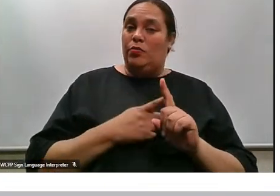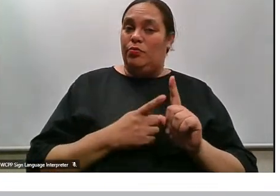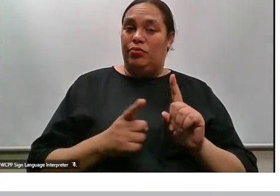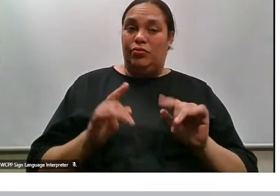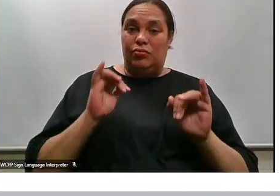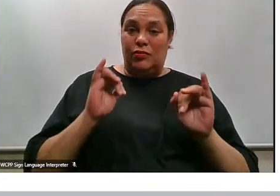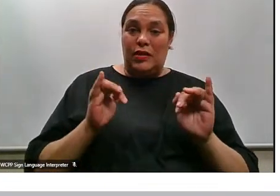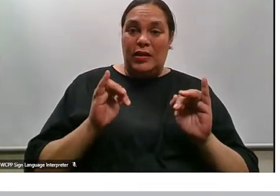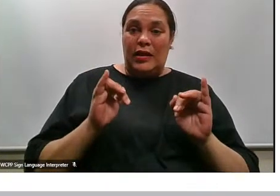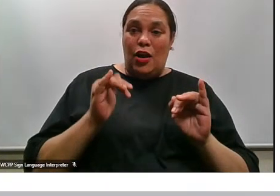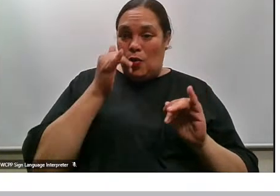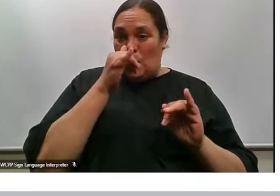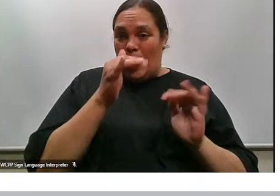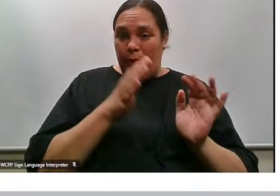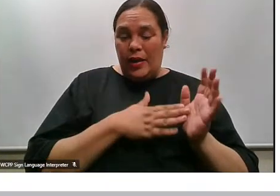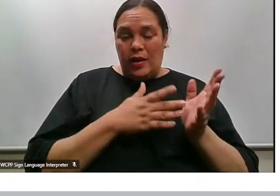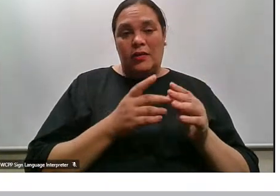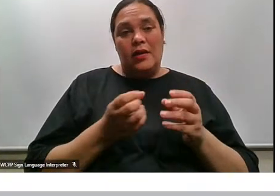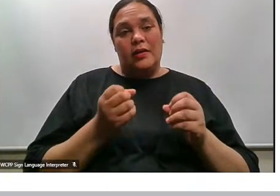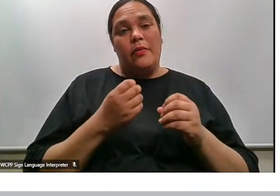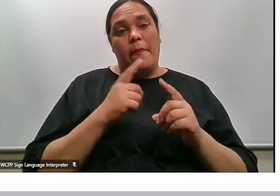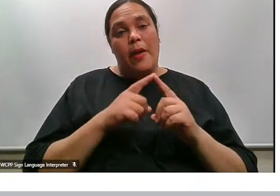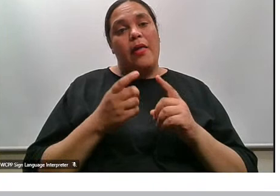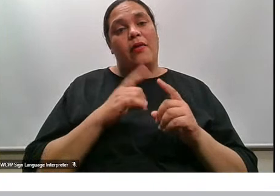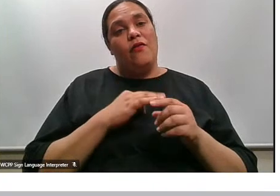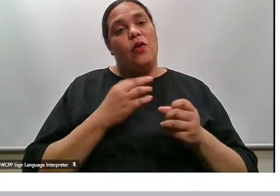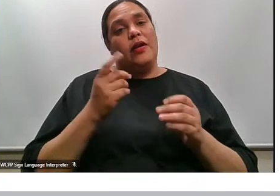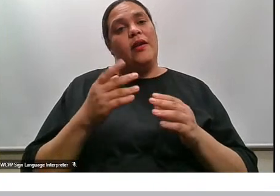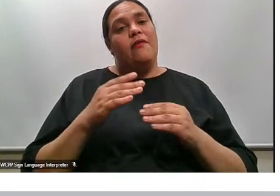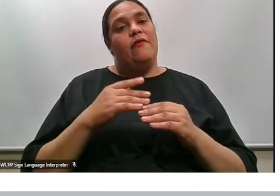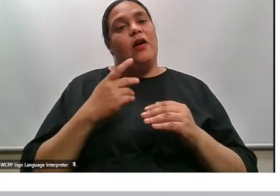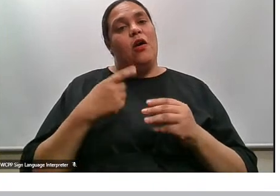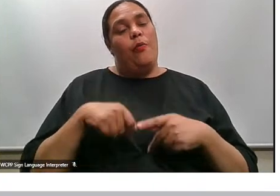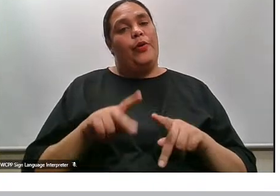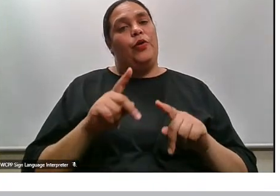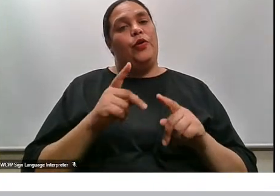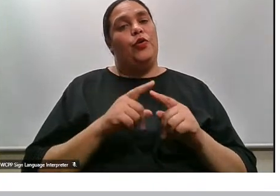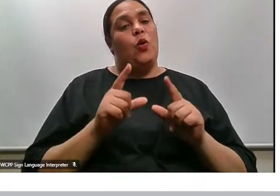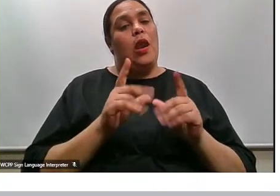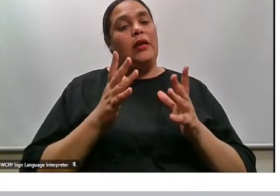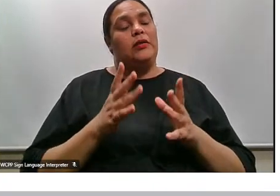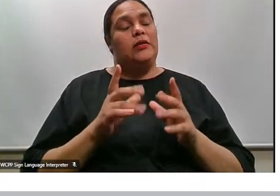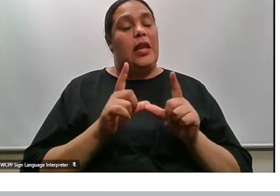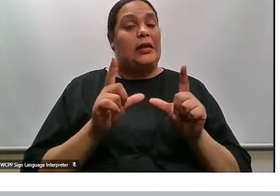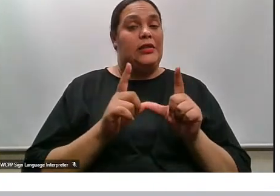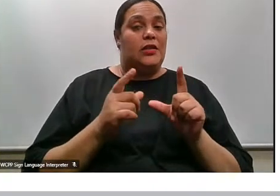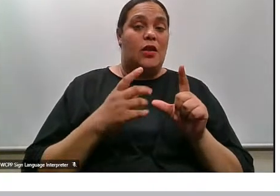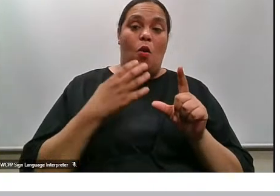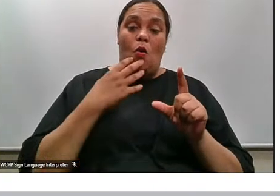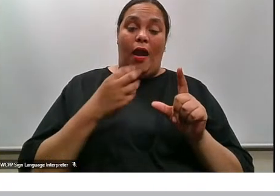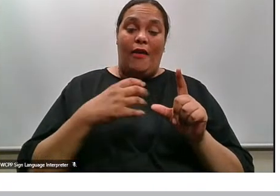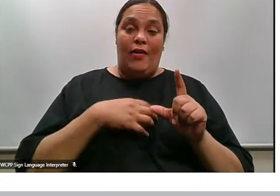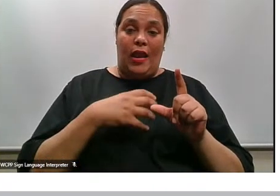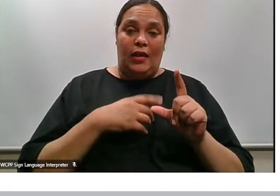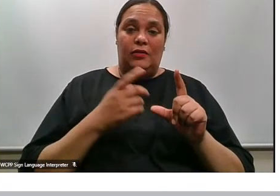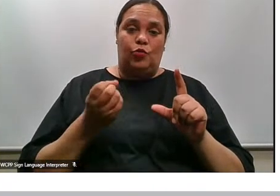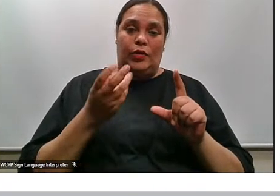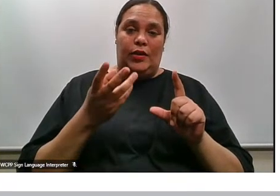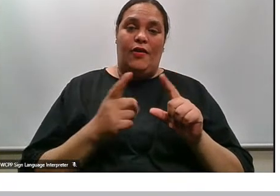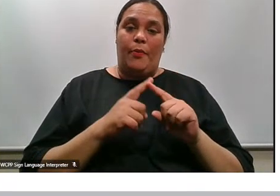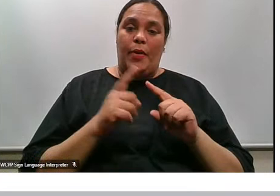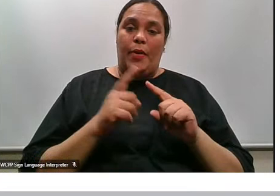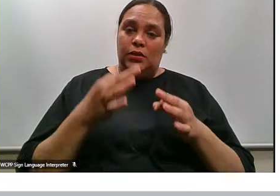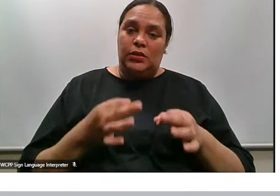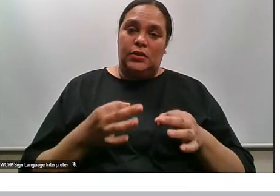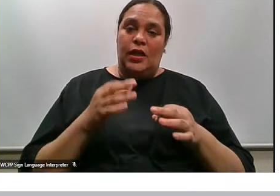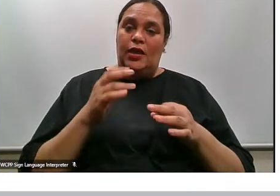enough, but they give a chance to the license holder to continue holding the license, they decide that the appropriate remedy